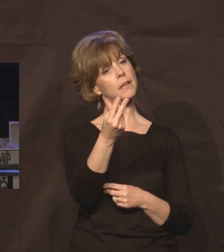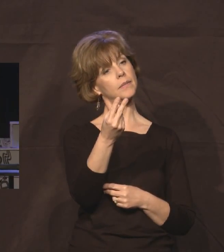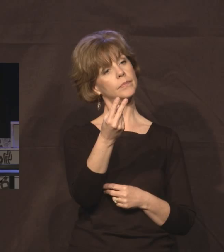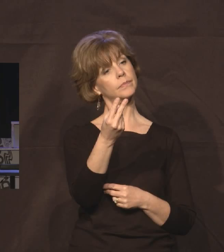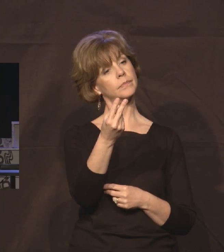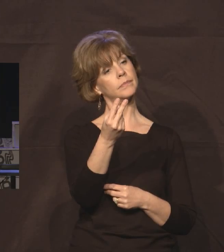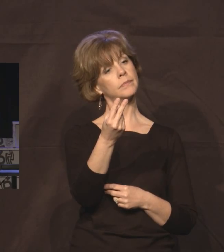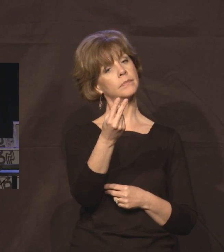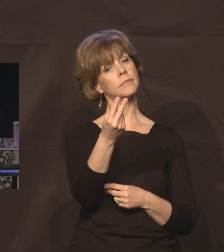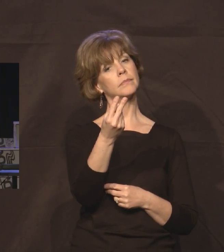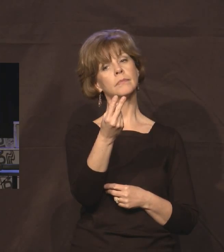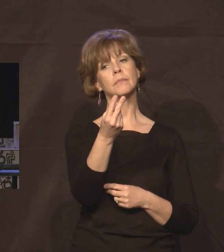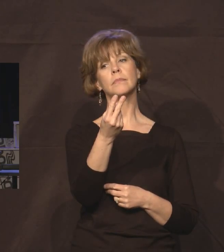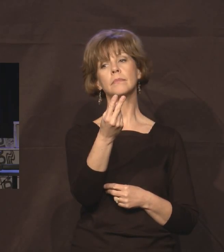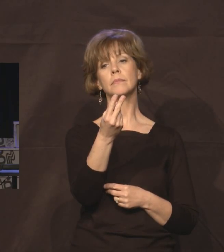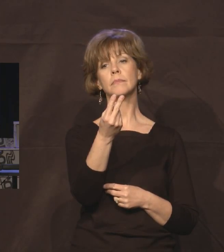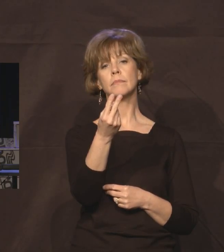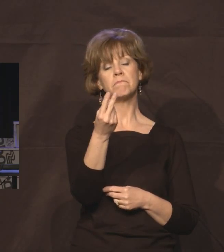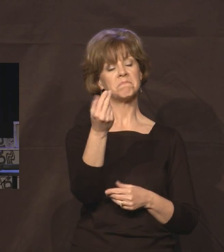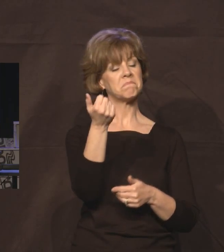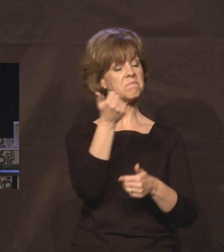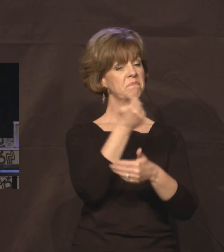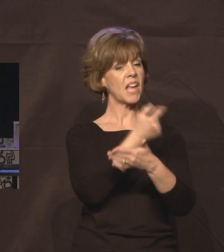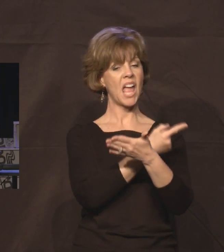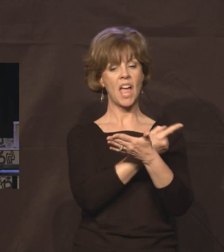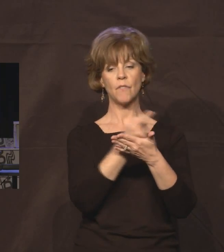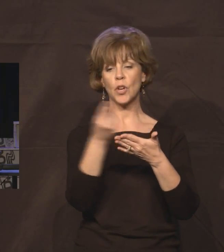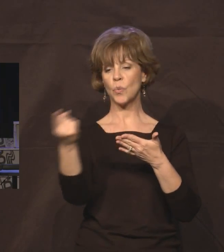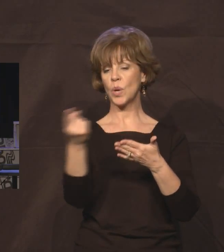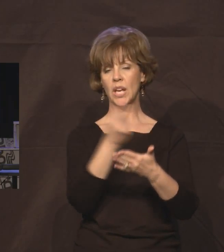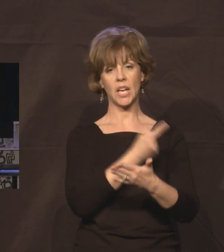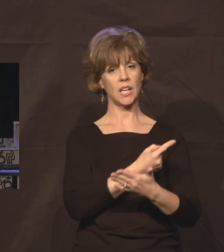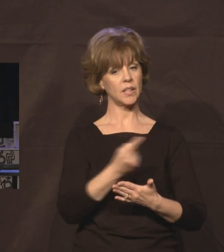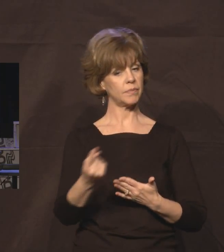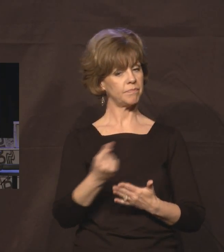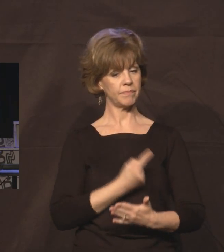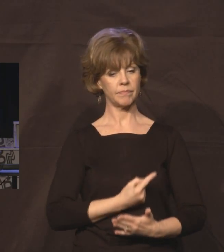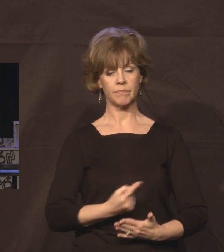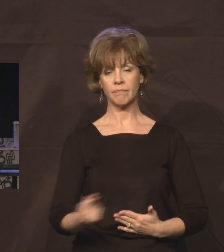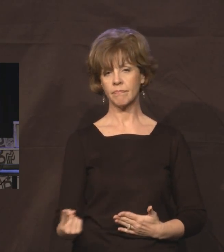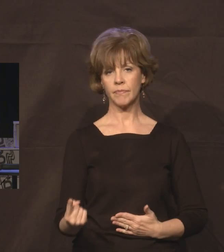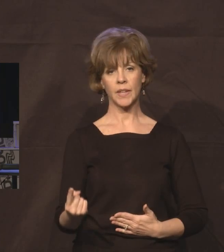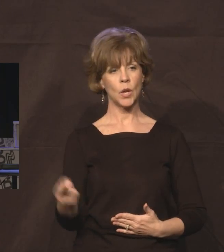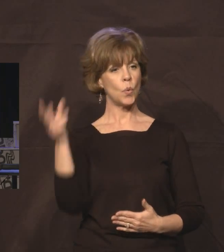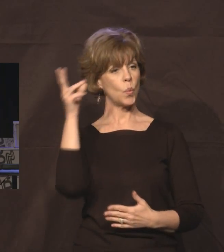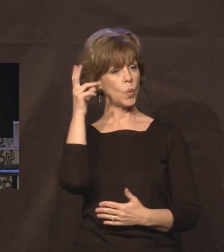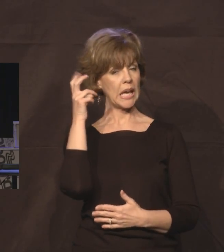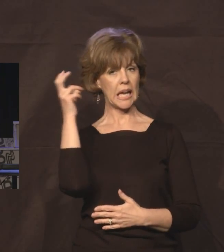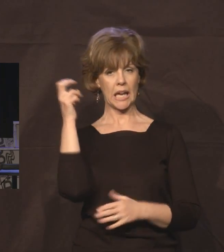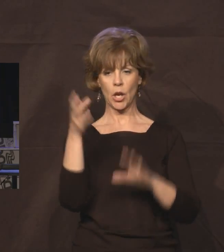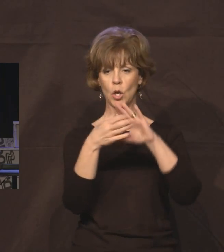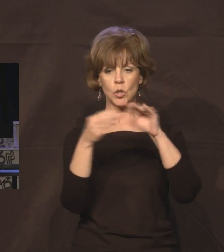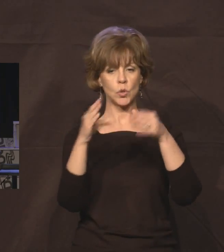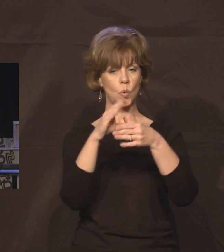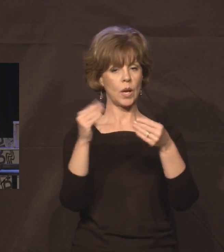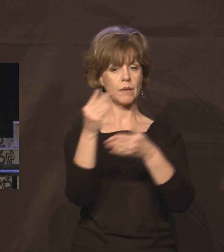week. Pretty much every week, we hear a story of someone who's in the midst of high winds.